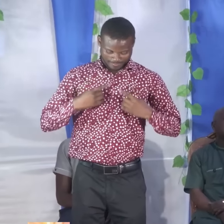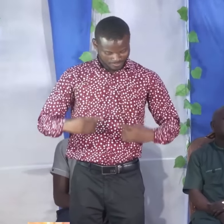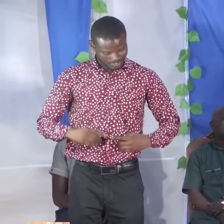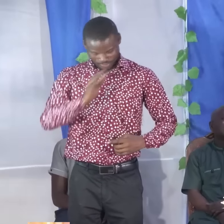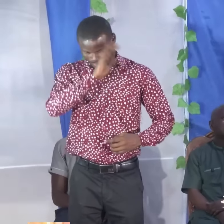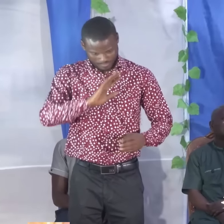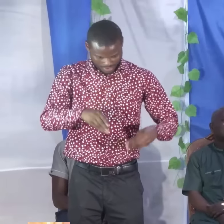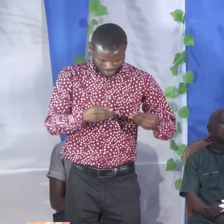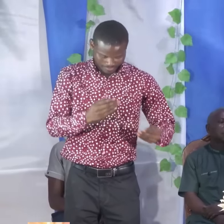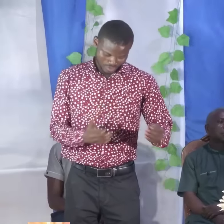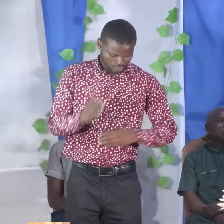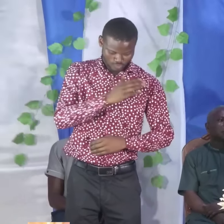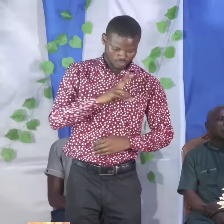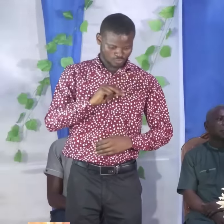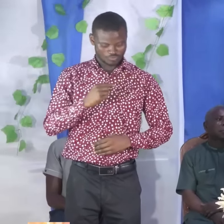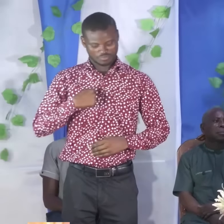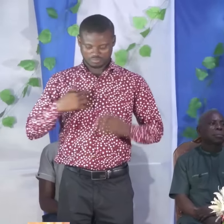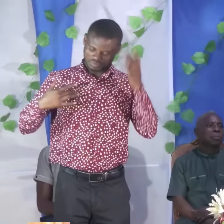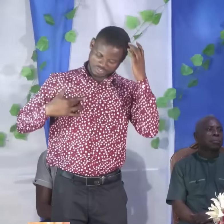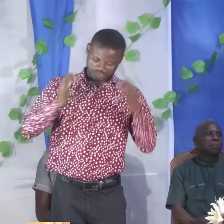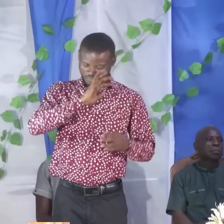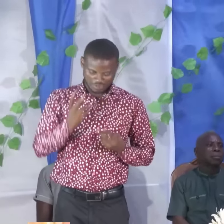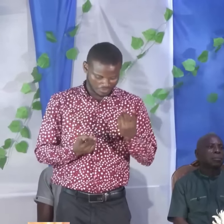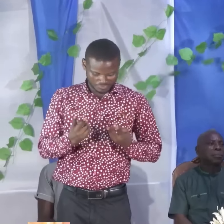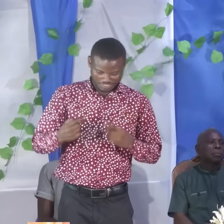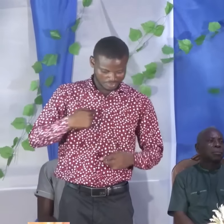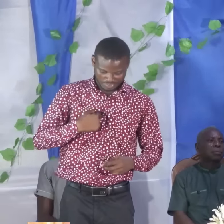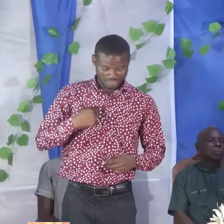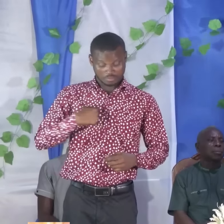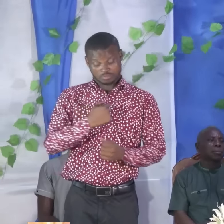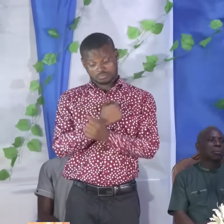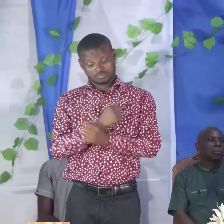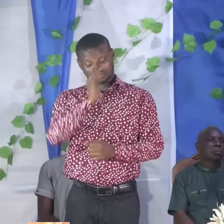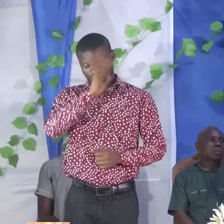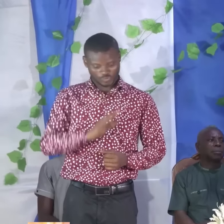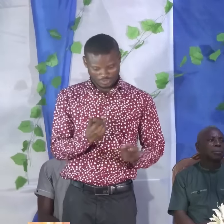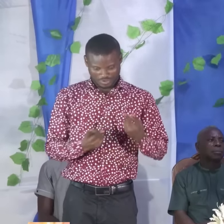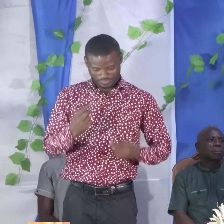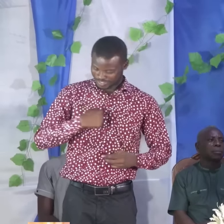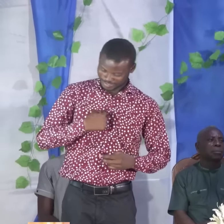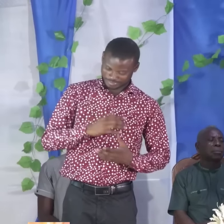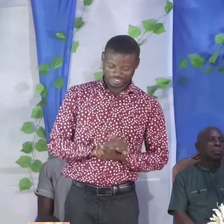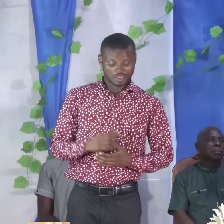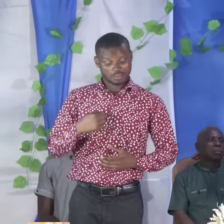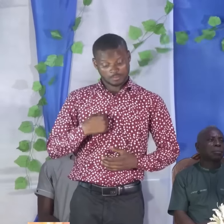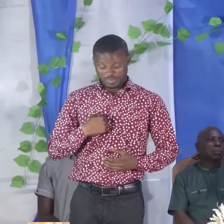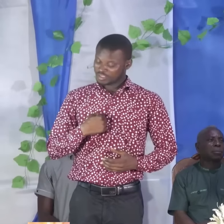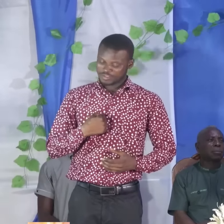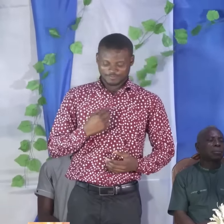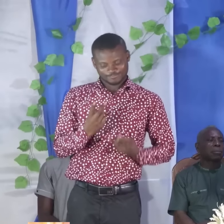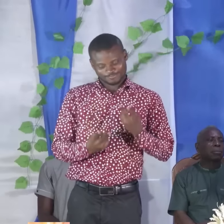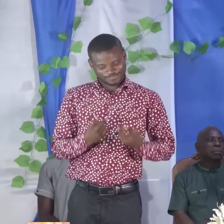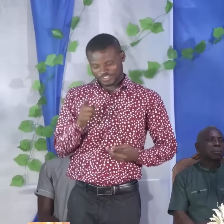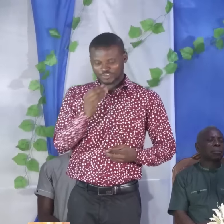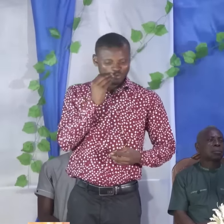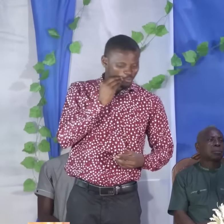a mo am hwe me. Me koda afiase eno so mo am ho. Me ya ohwo e ba bo fie